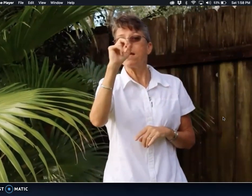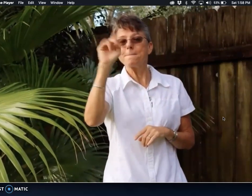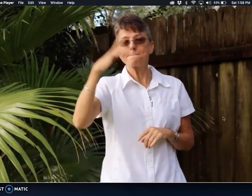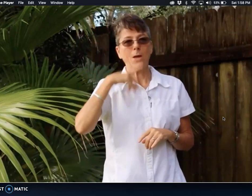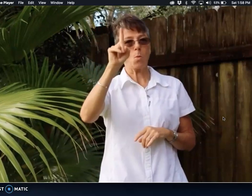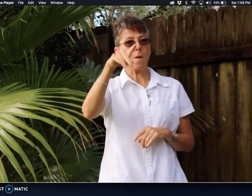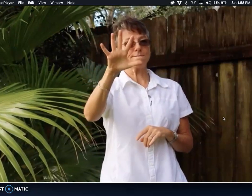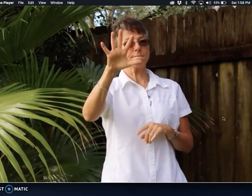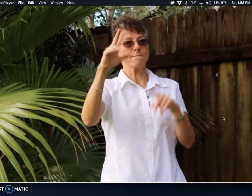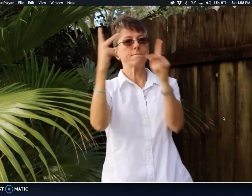1.6.